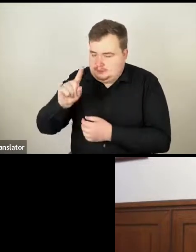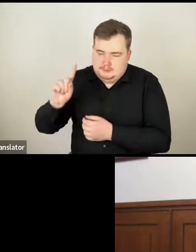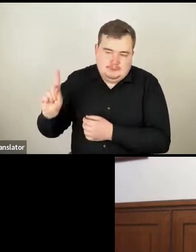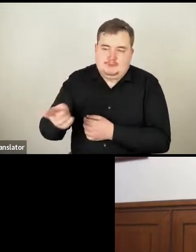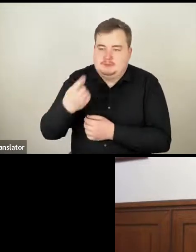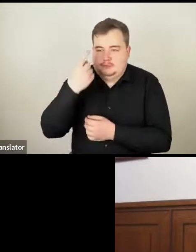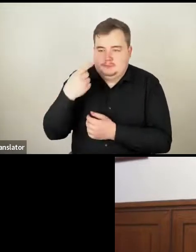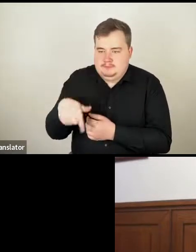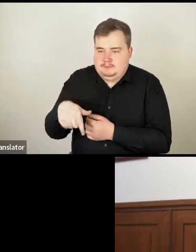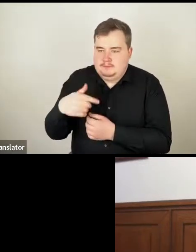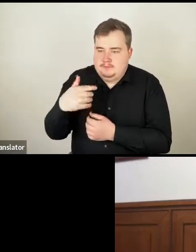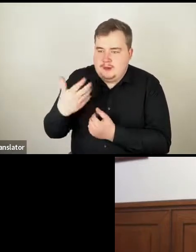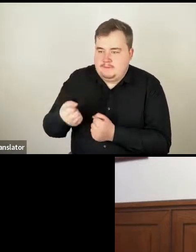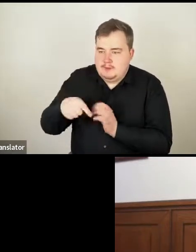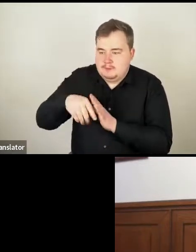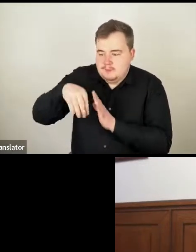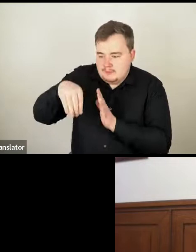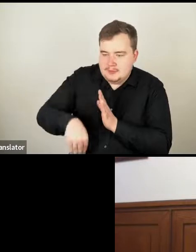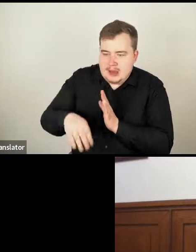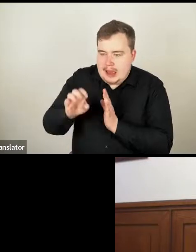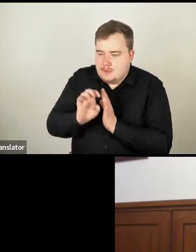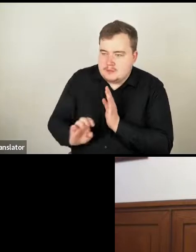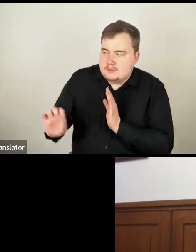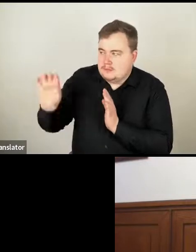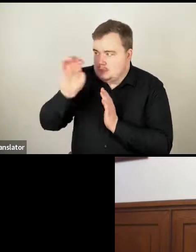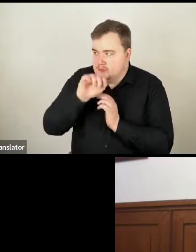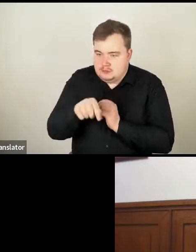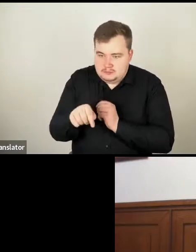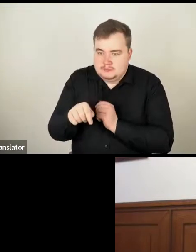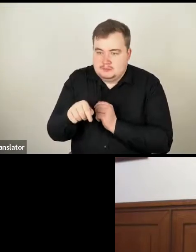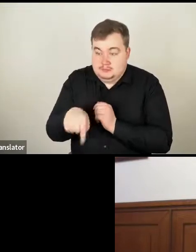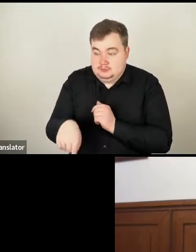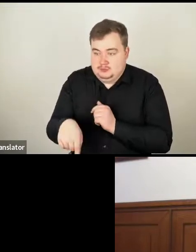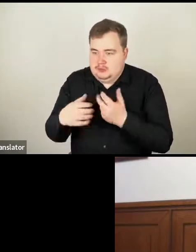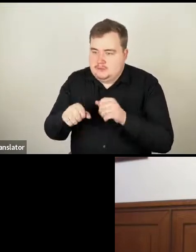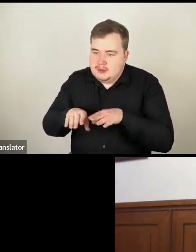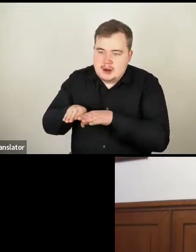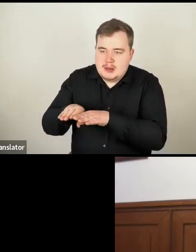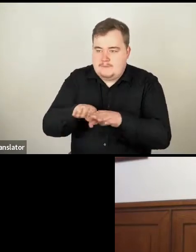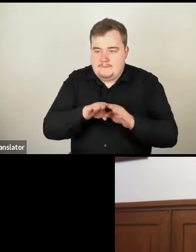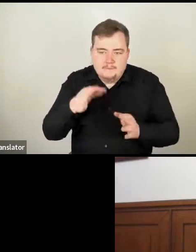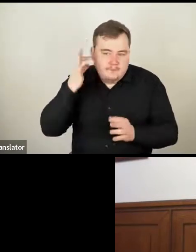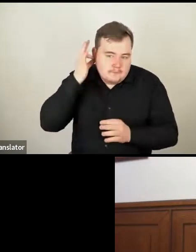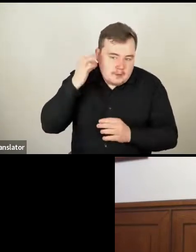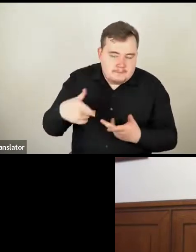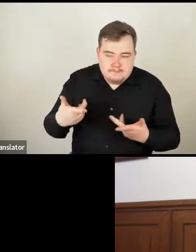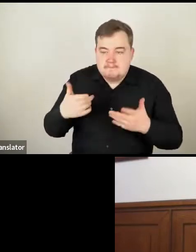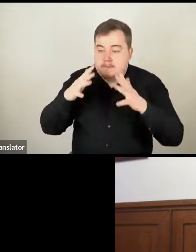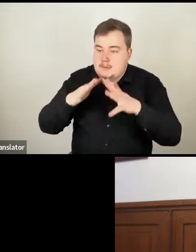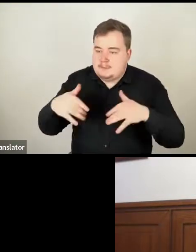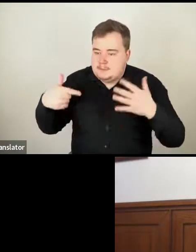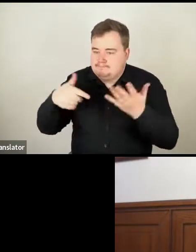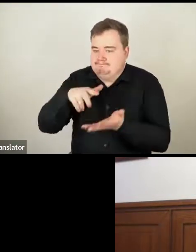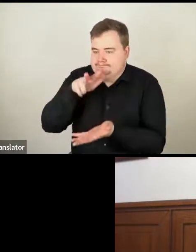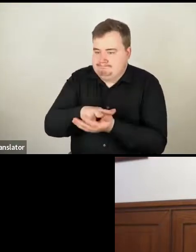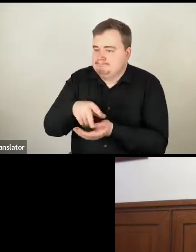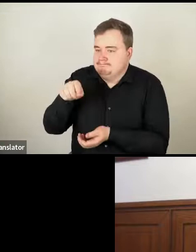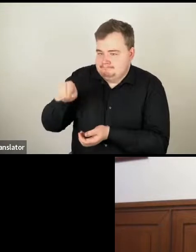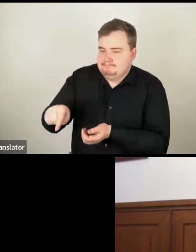Europe and Eastern Europe to apply the gender-sensitive parliaments approach by conducting